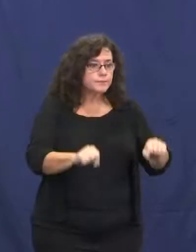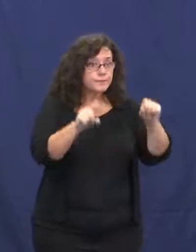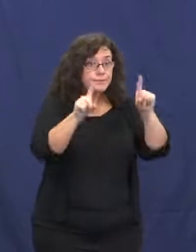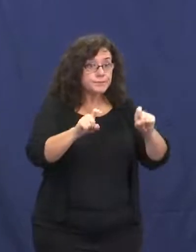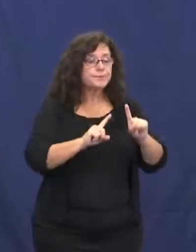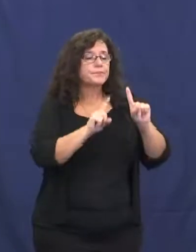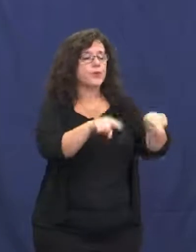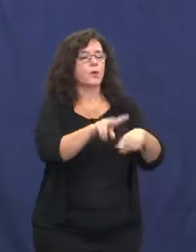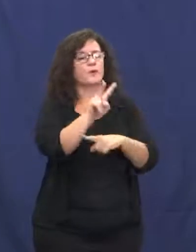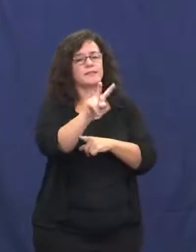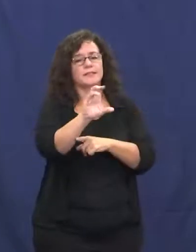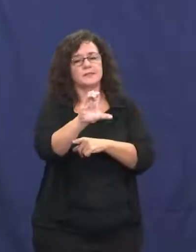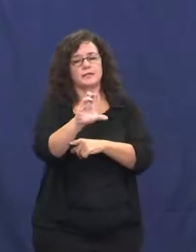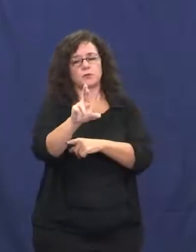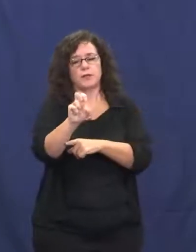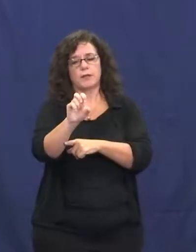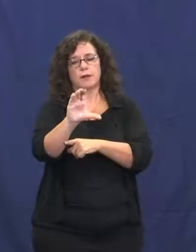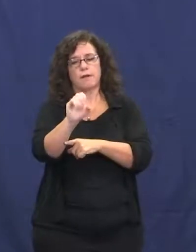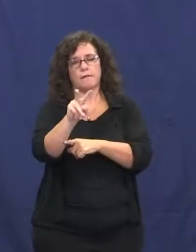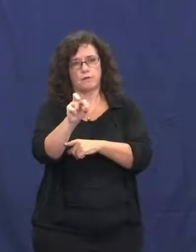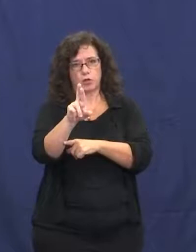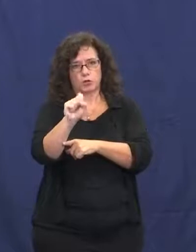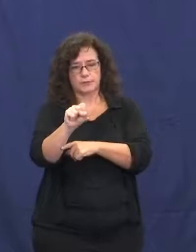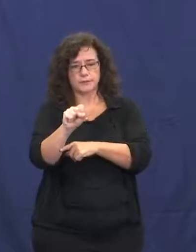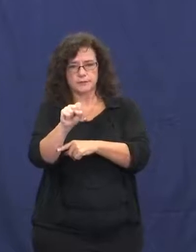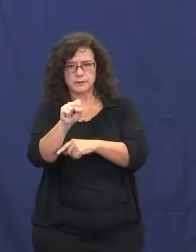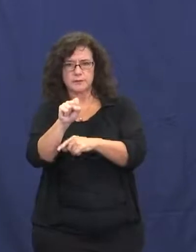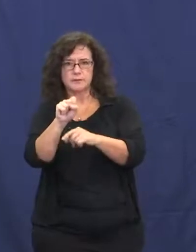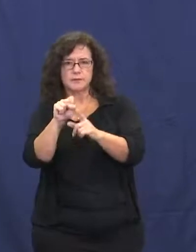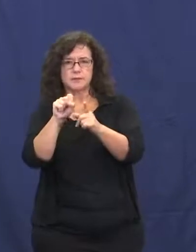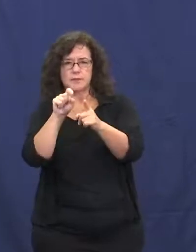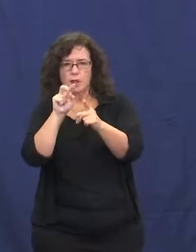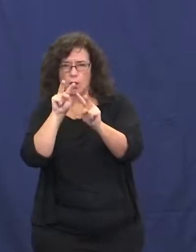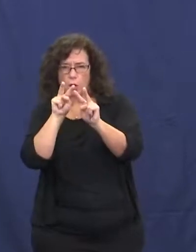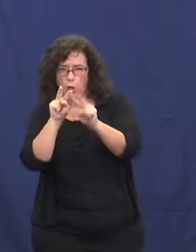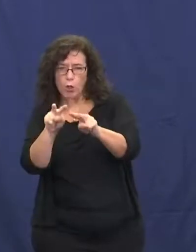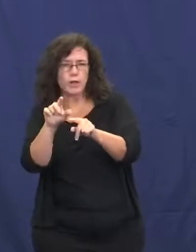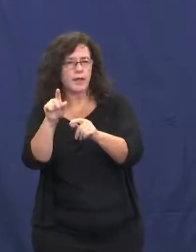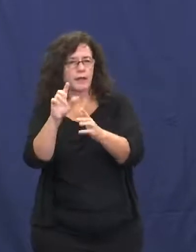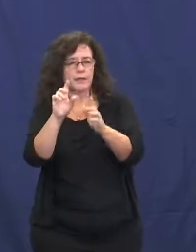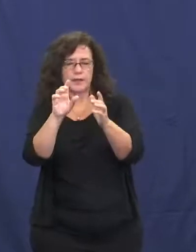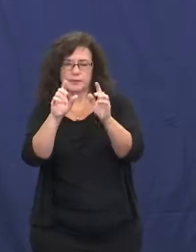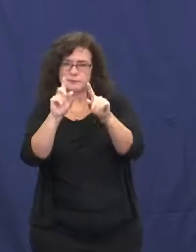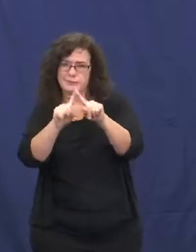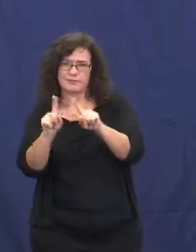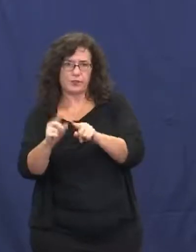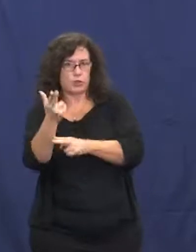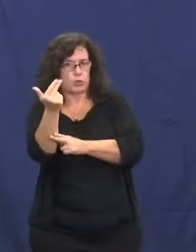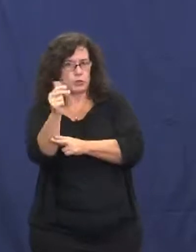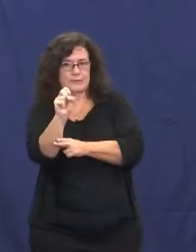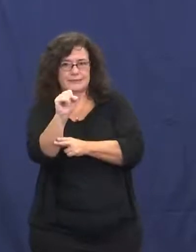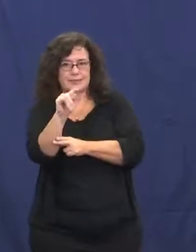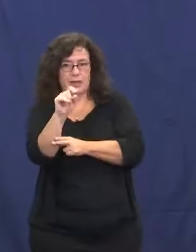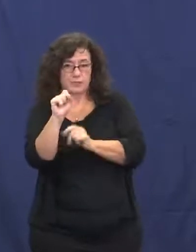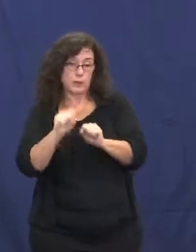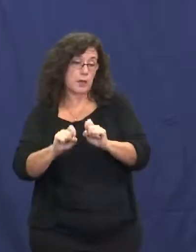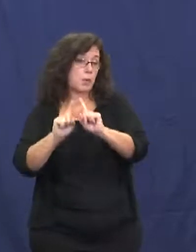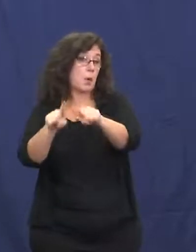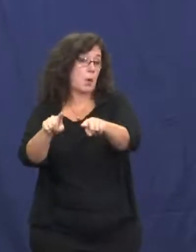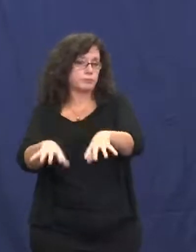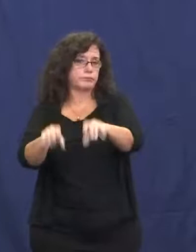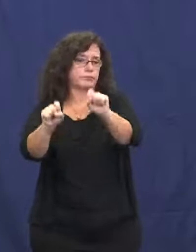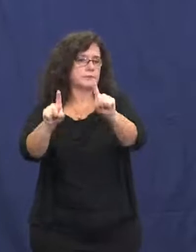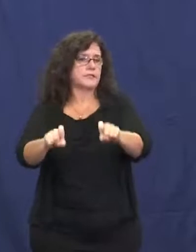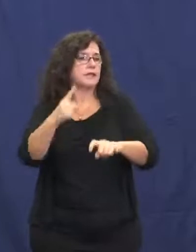and you'll see the updated flyer there confirming 13 sites where you can get this test for free. And I want to clarify things. There's a